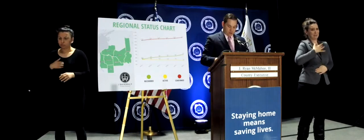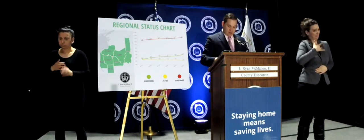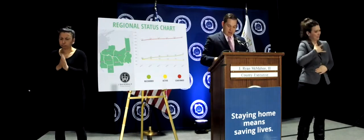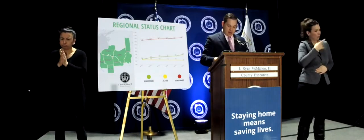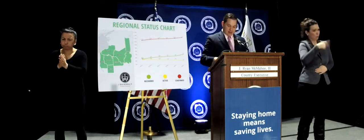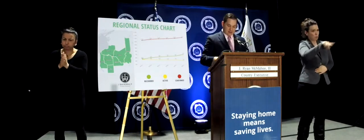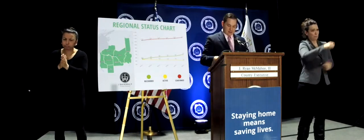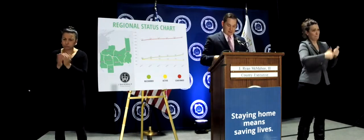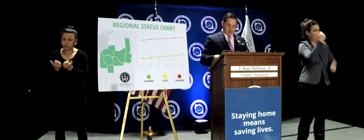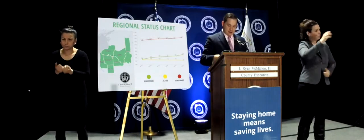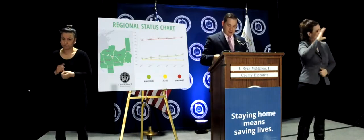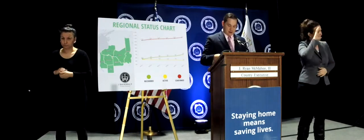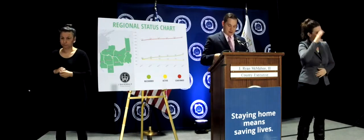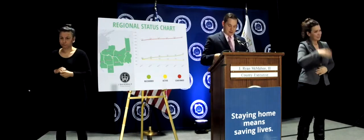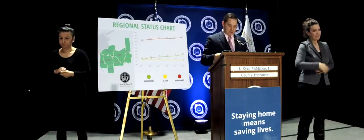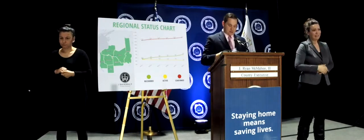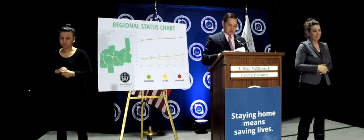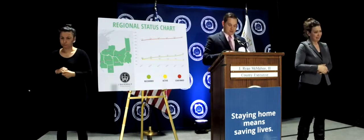Looking at